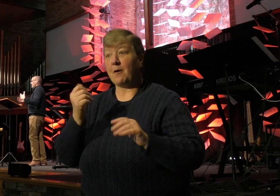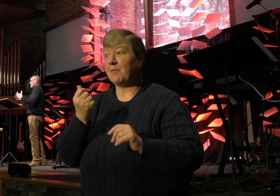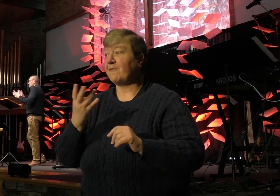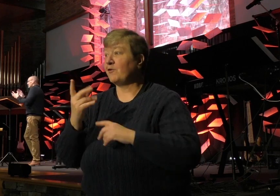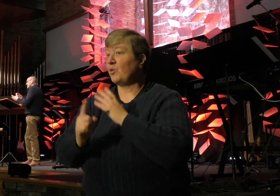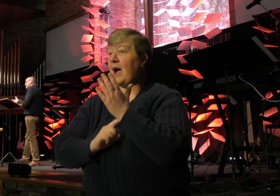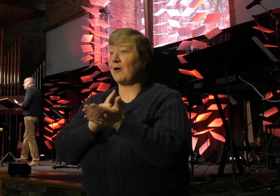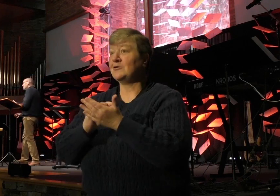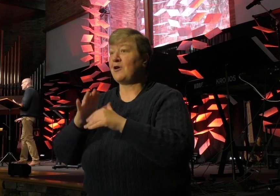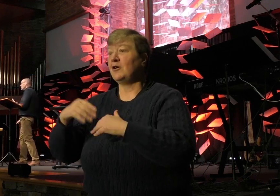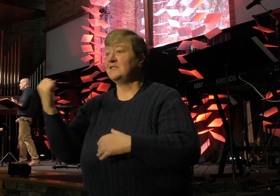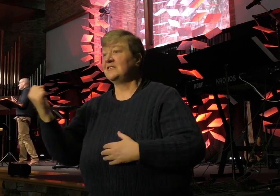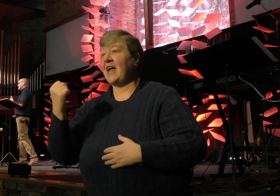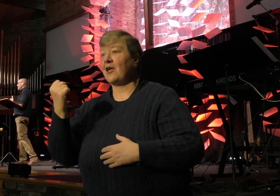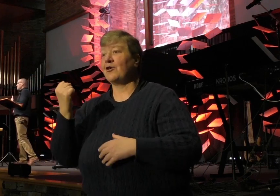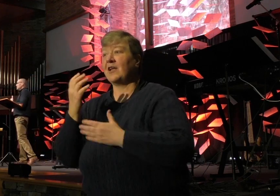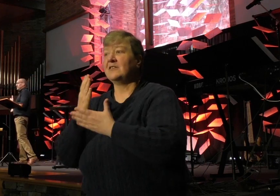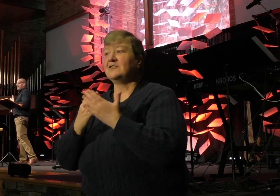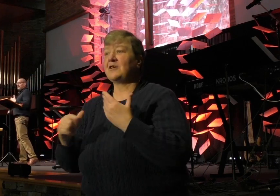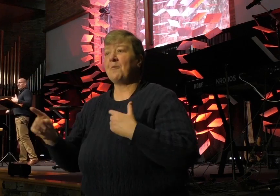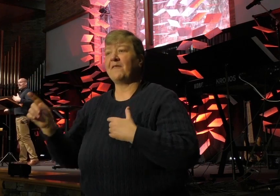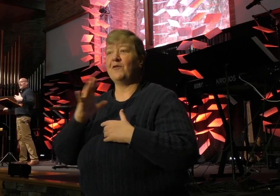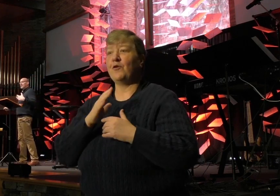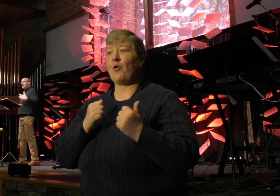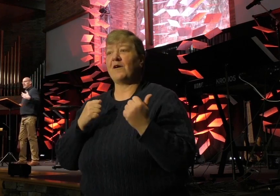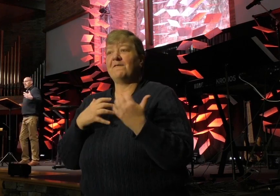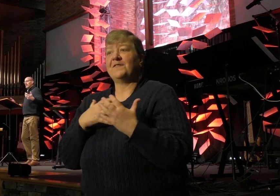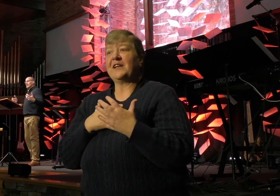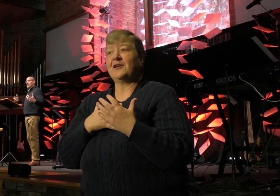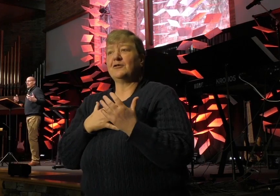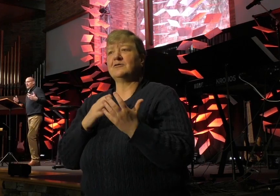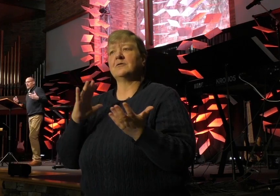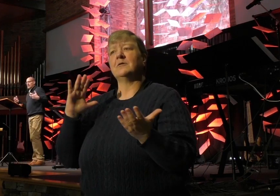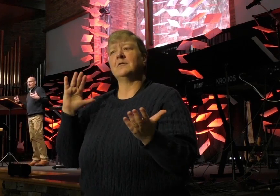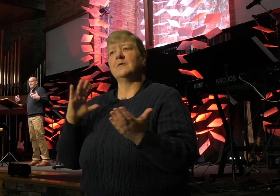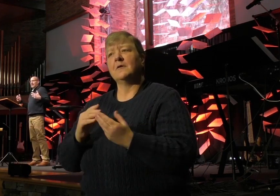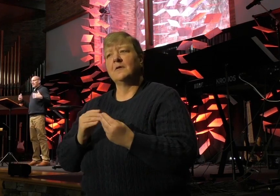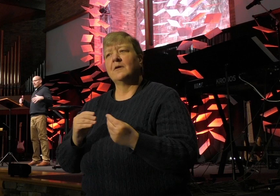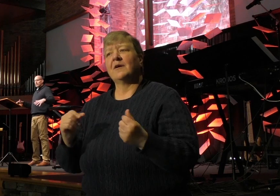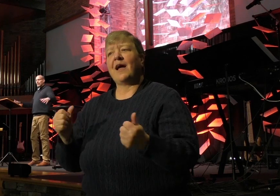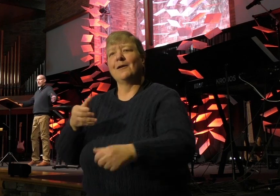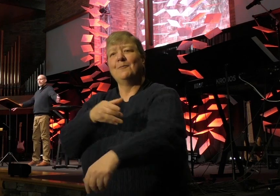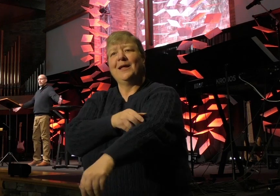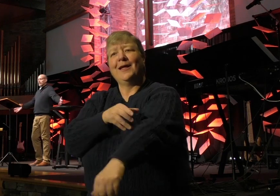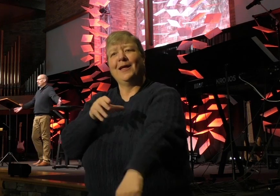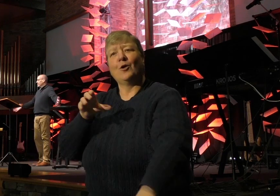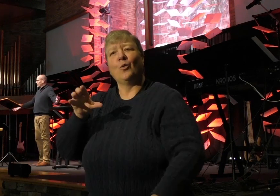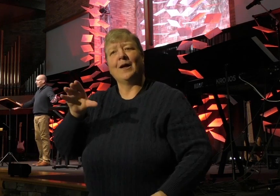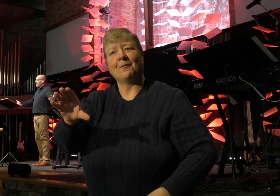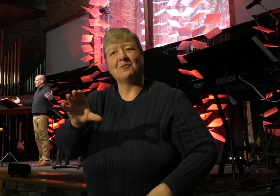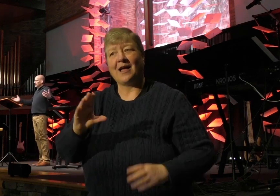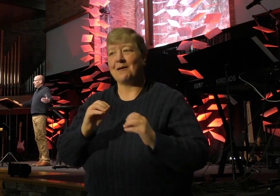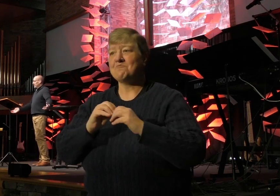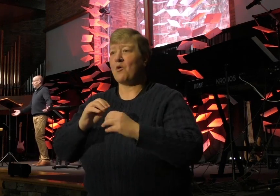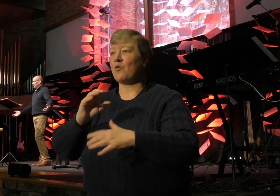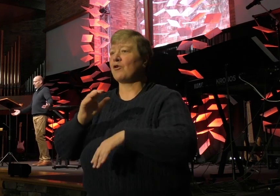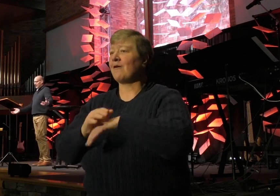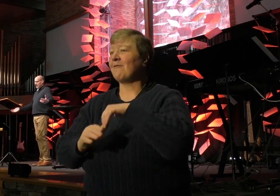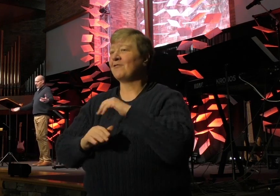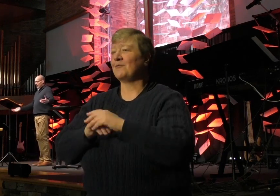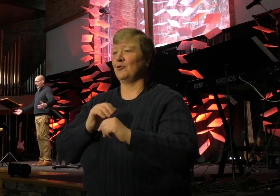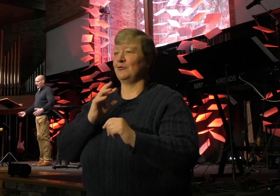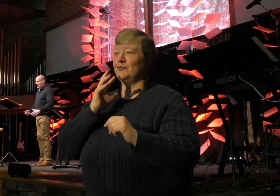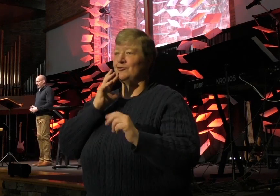Saturday so that some of your fears can dissipate and you can be better equipped and just more comfortable talking